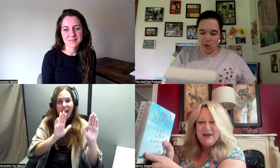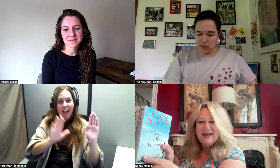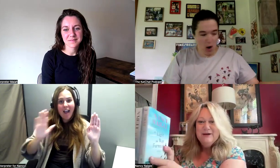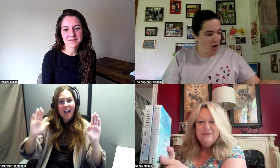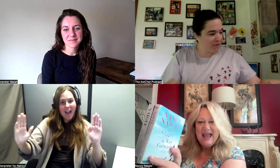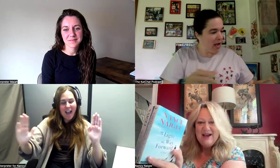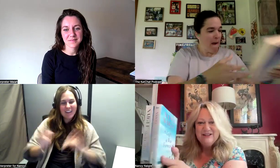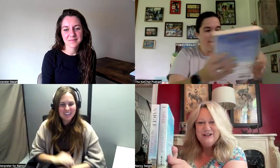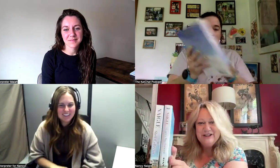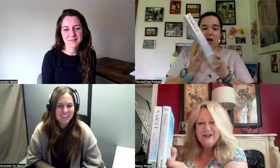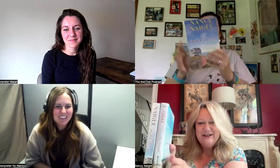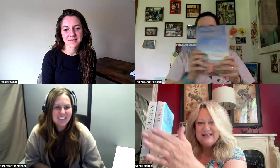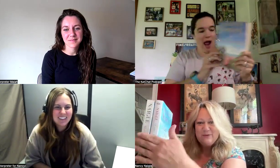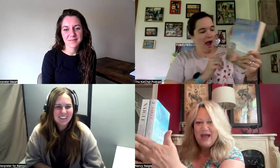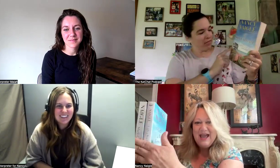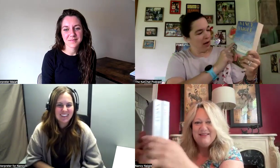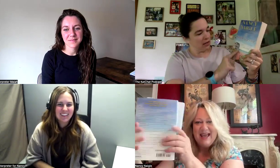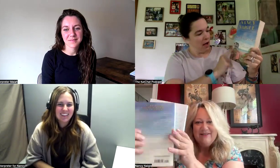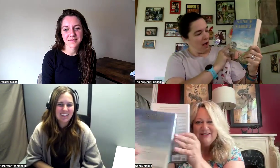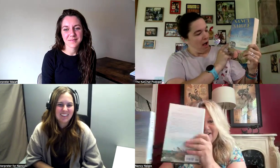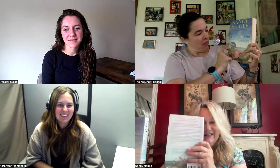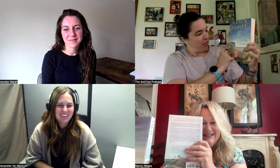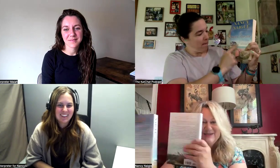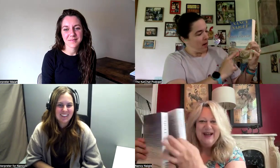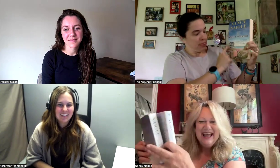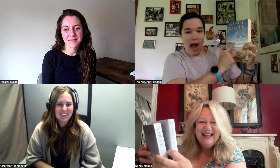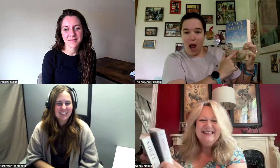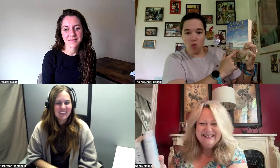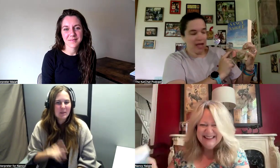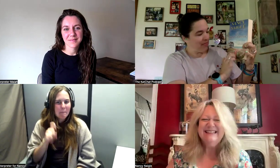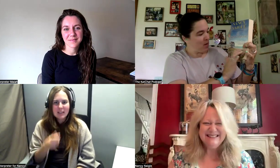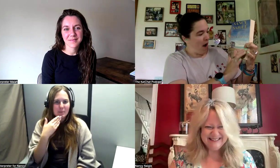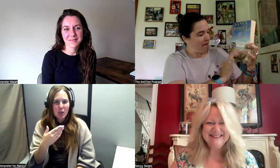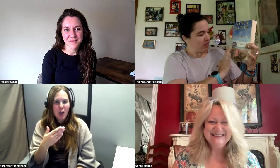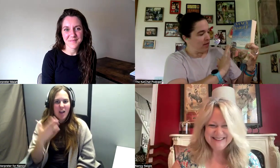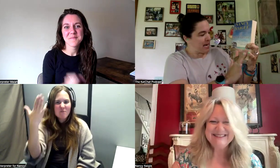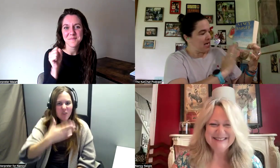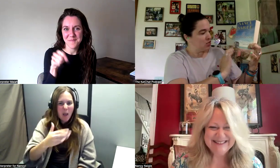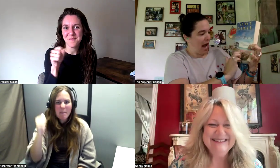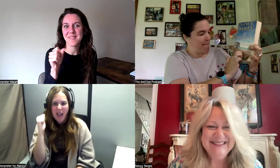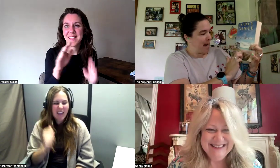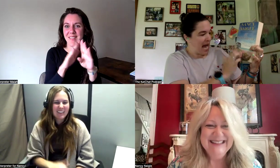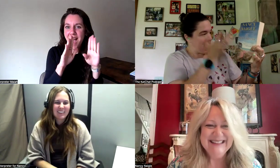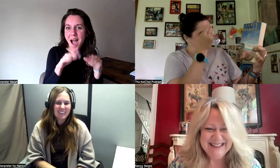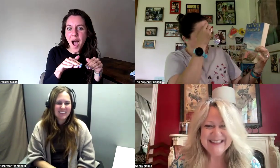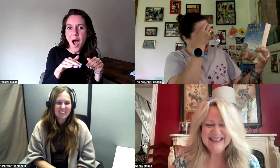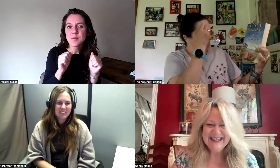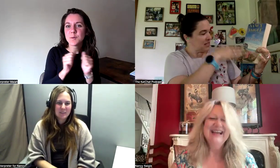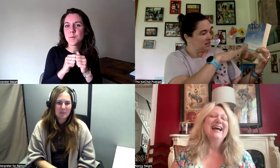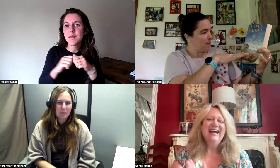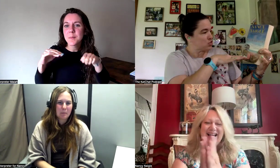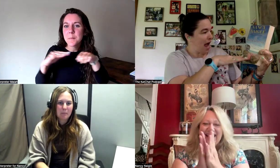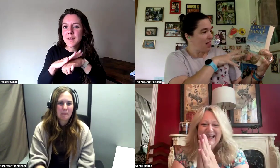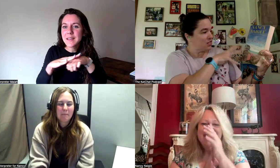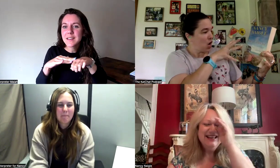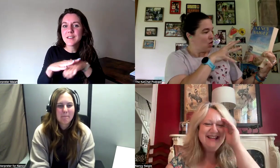thought I'm that like, was they have perfect to look good because you this way, have they have to look good this. the house, and then you have the beach and made hat